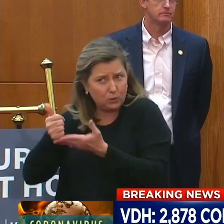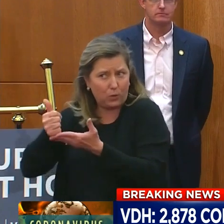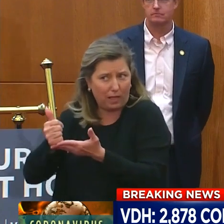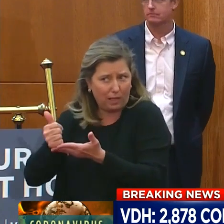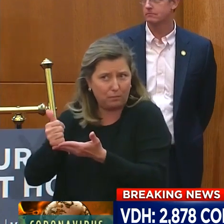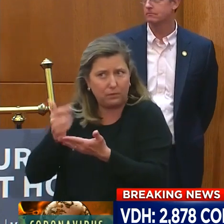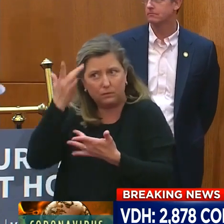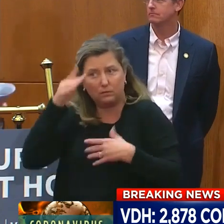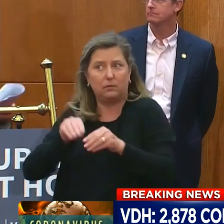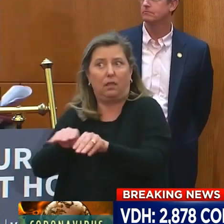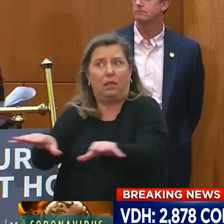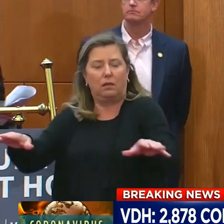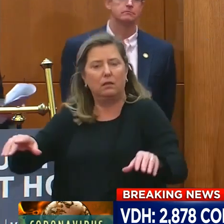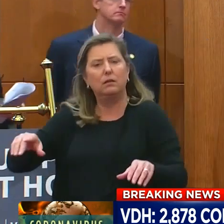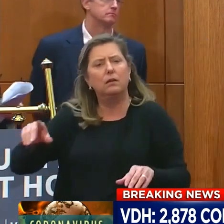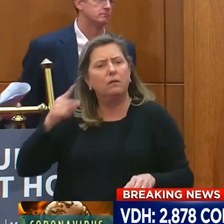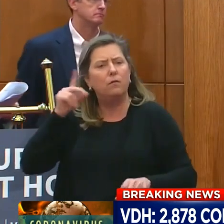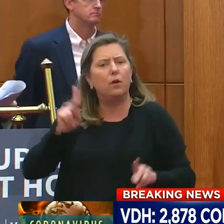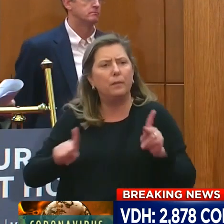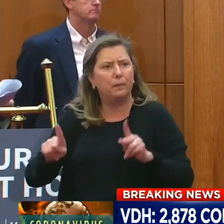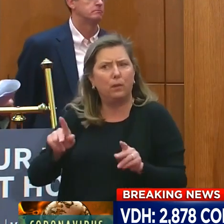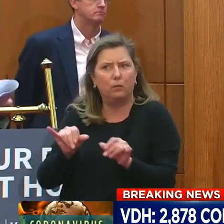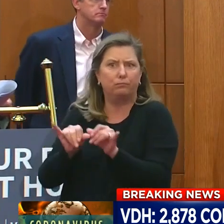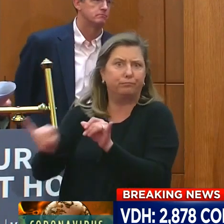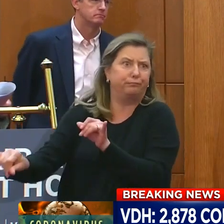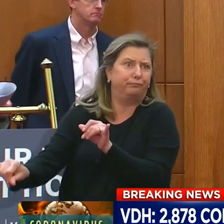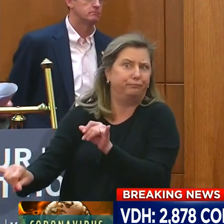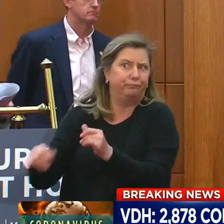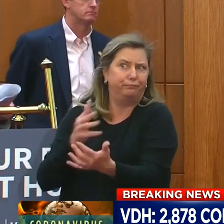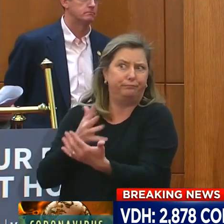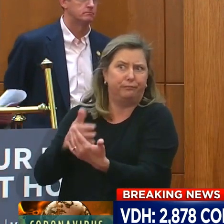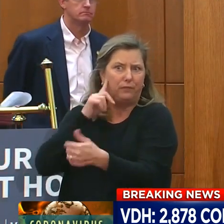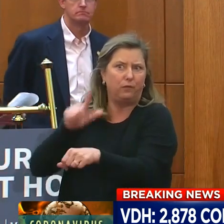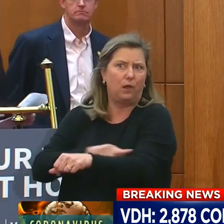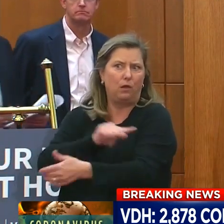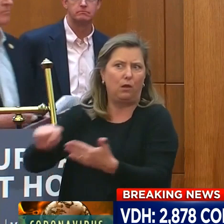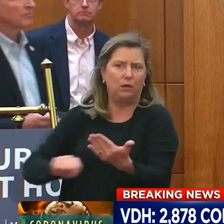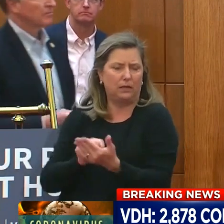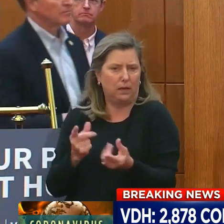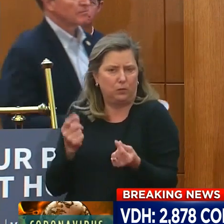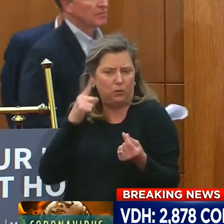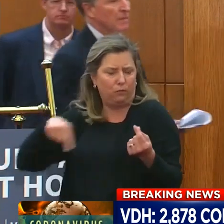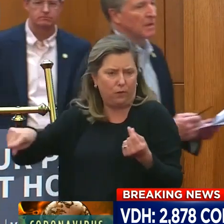the spread there? For those who are going to be in there for a long period of time.